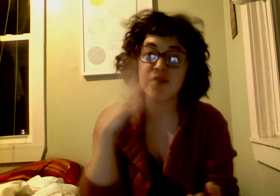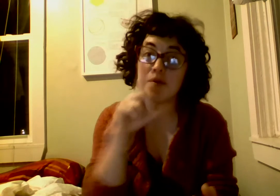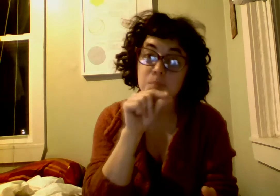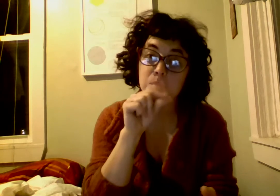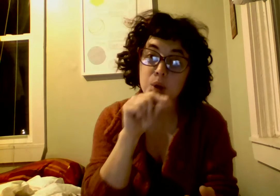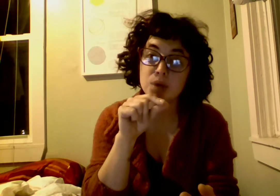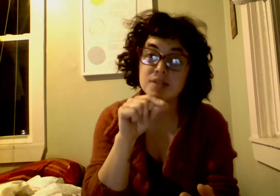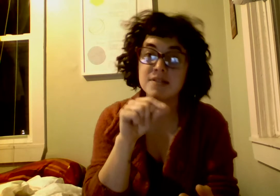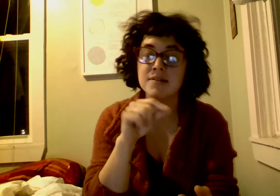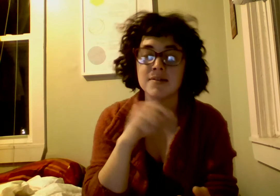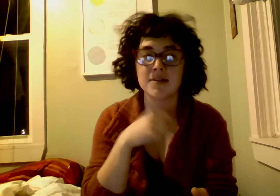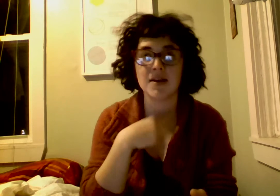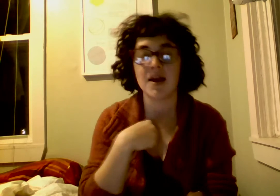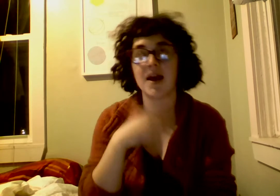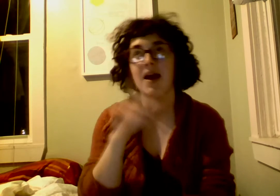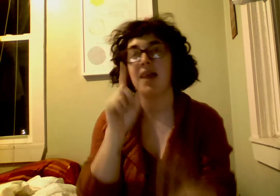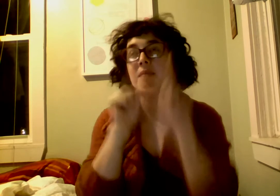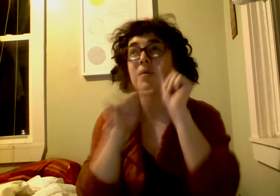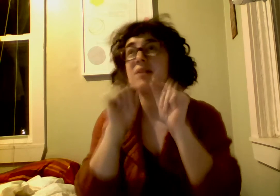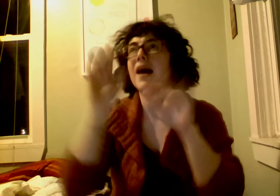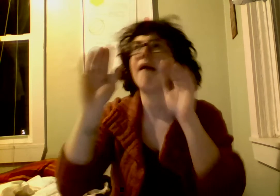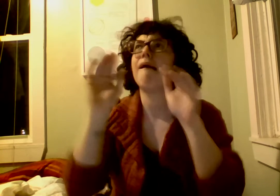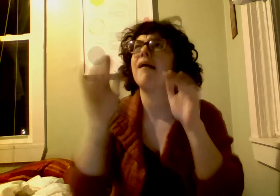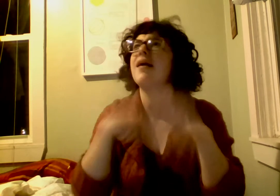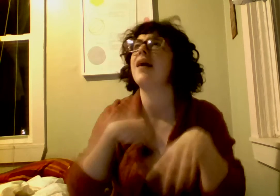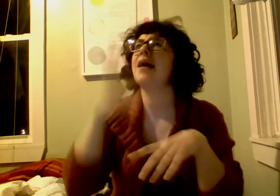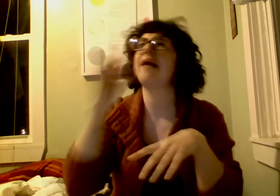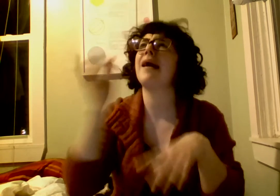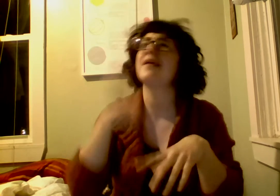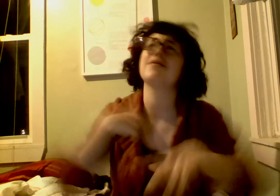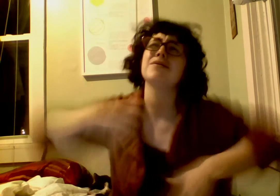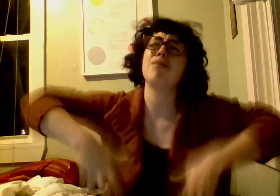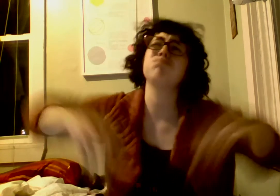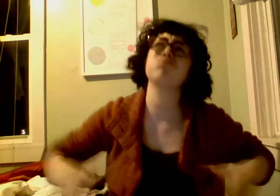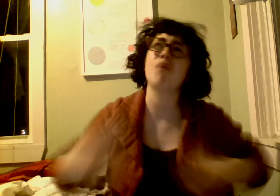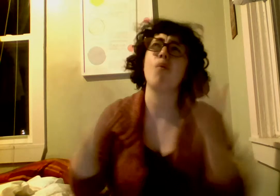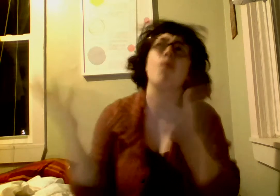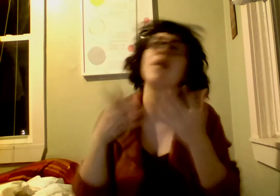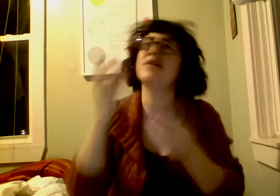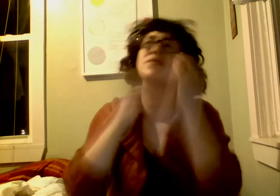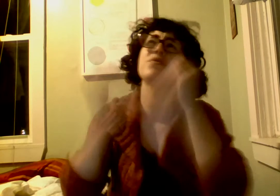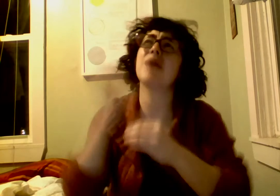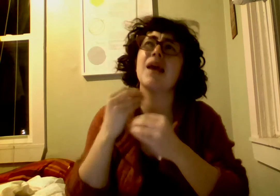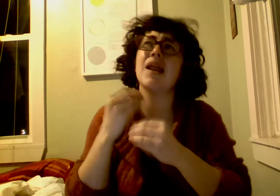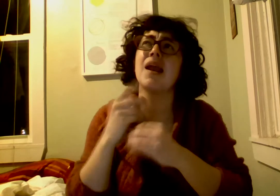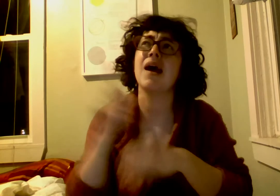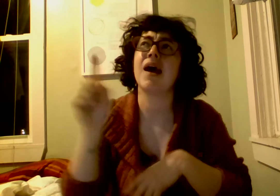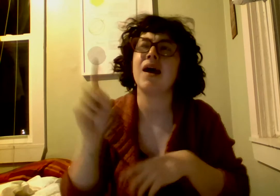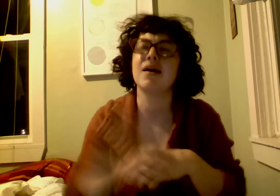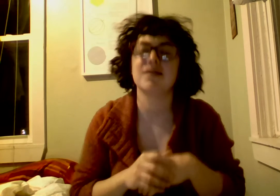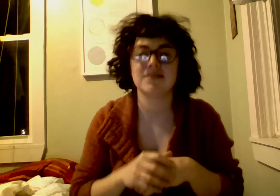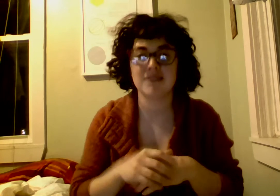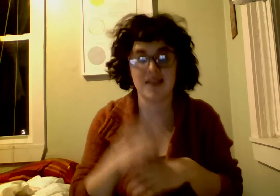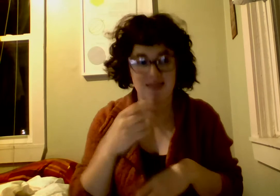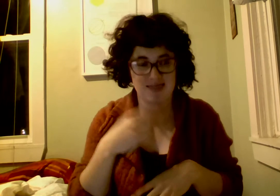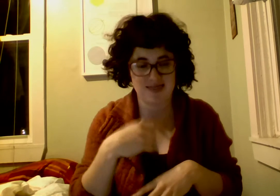say, my little cat, you are so fat, what have you been eating? And the cat said, and you know the drill, I ate the gruel